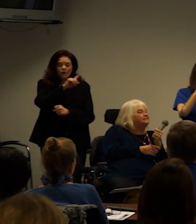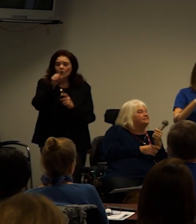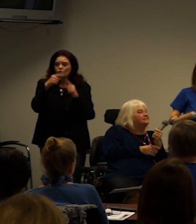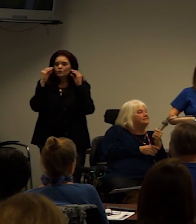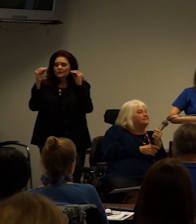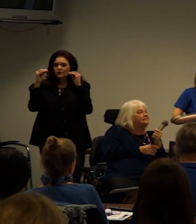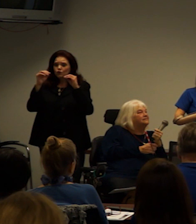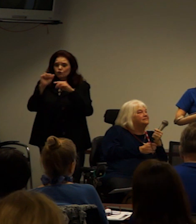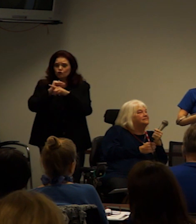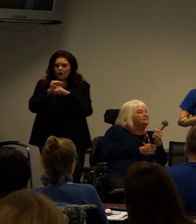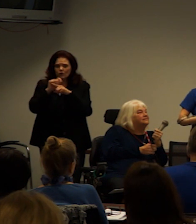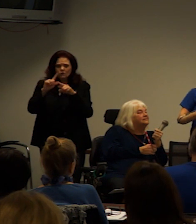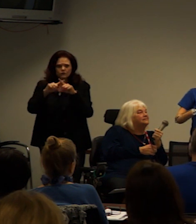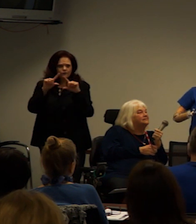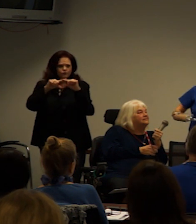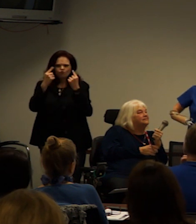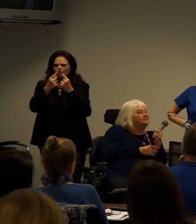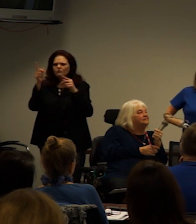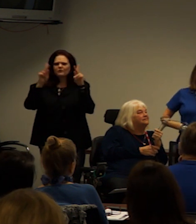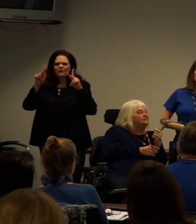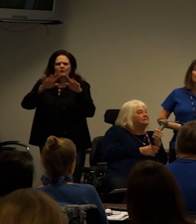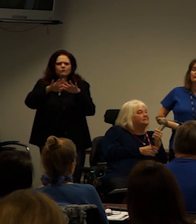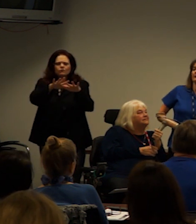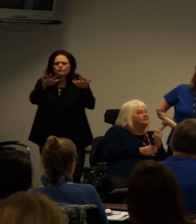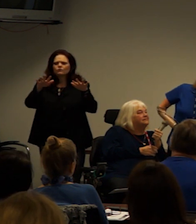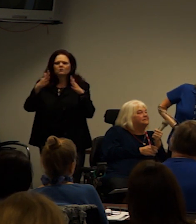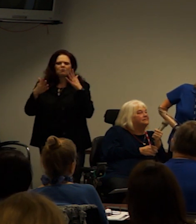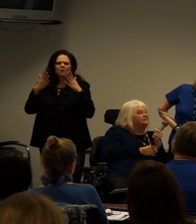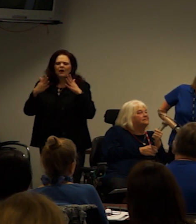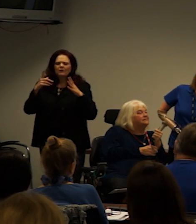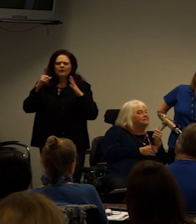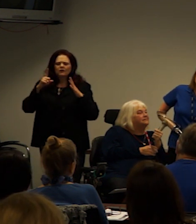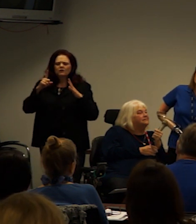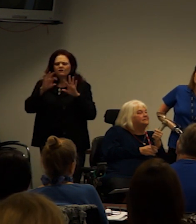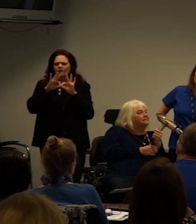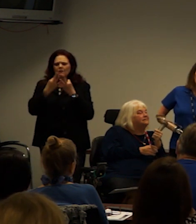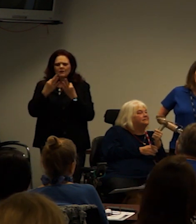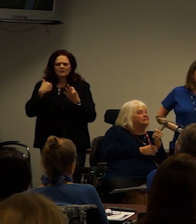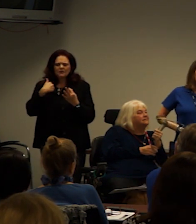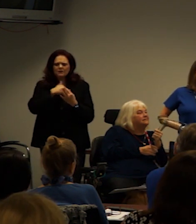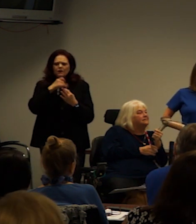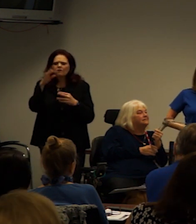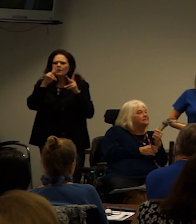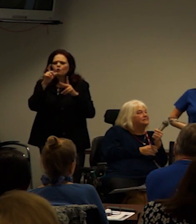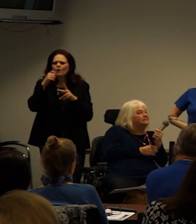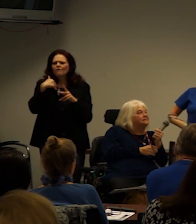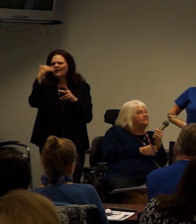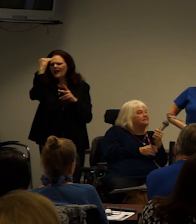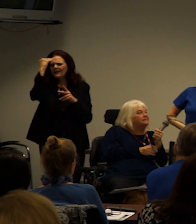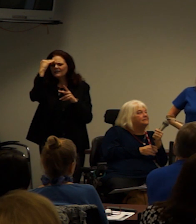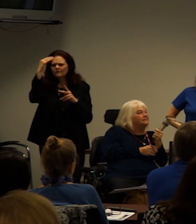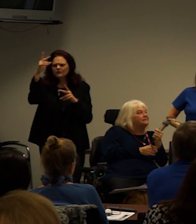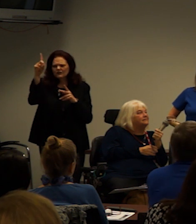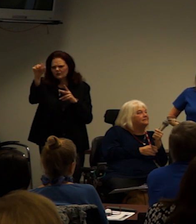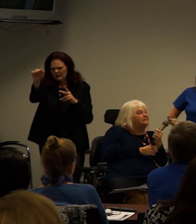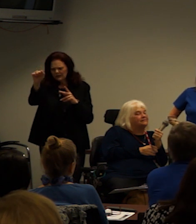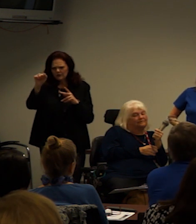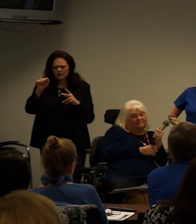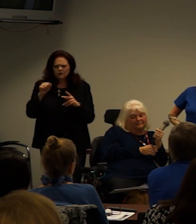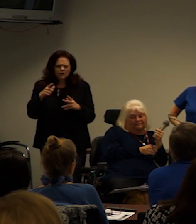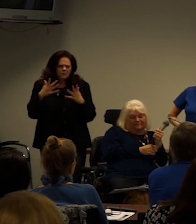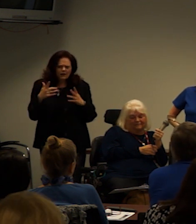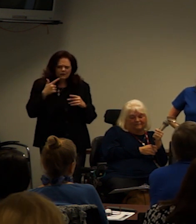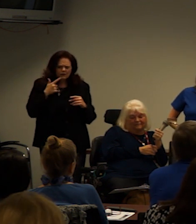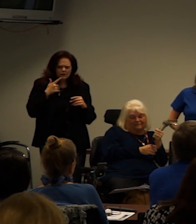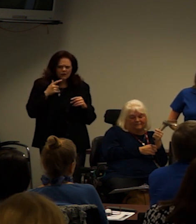to groups of people, say, who family members of people who have a cognitive disability, for instance, most of the time what they'll say to you is,